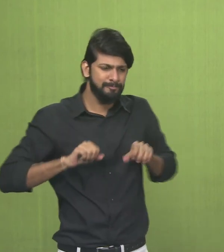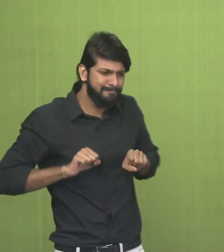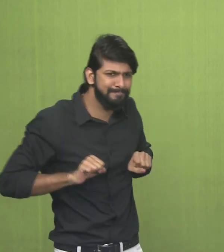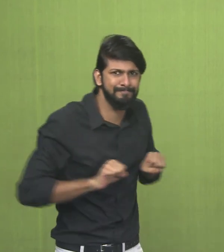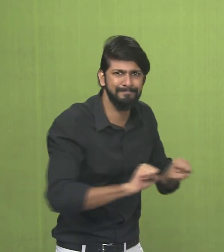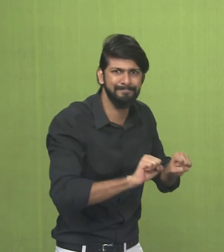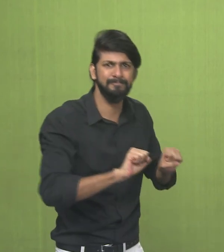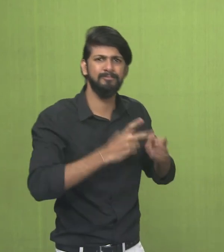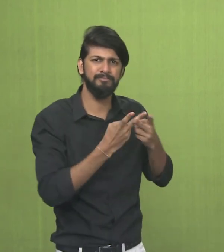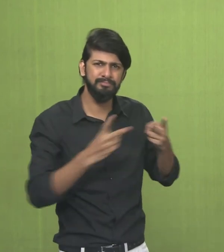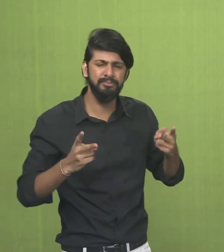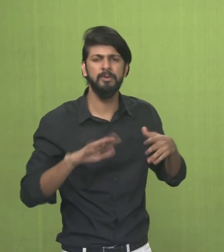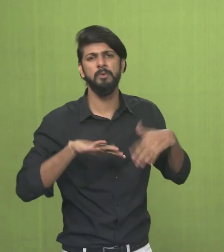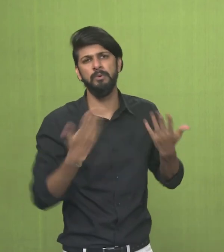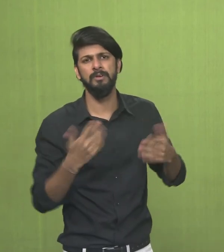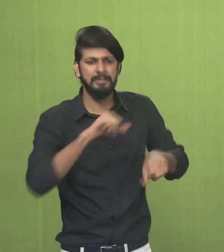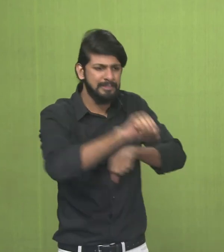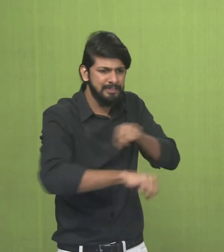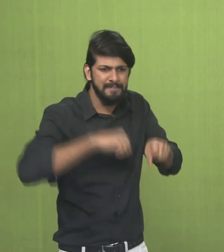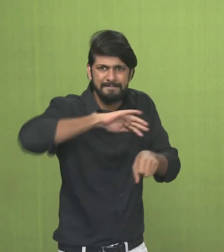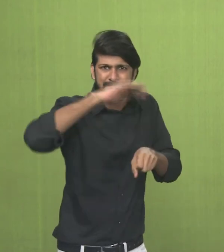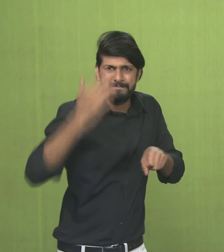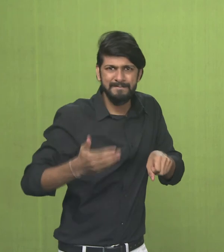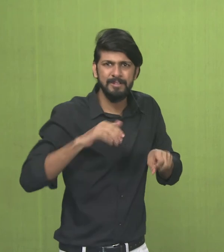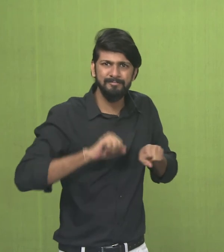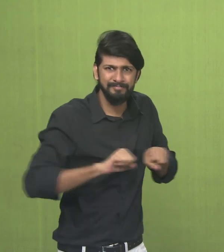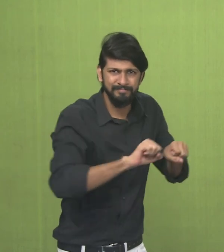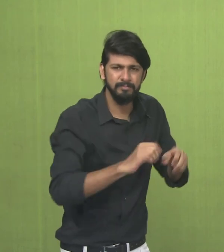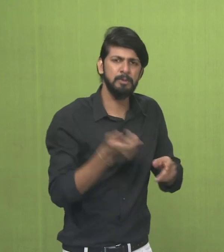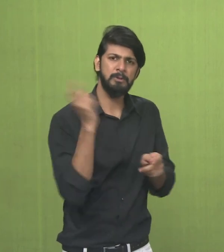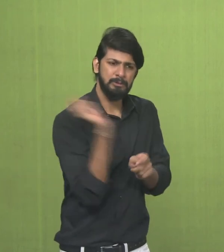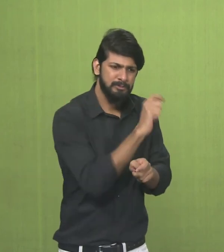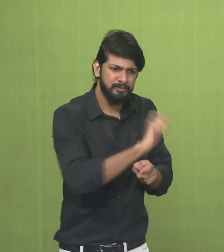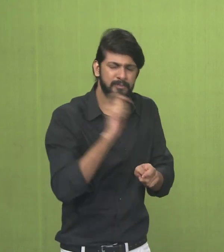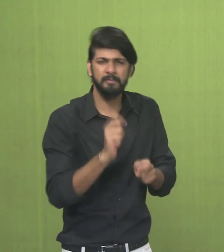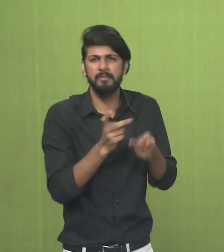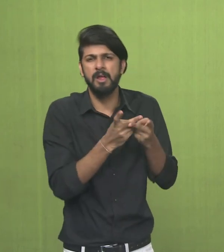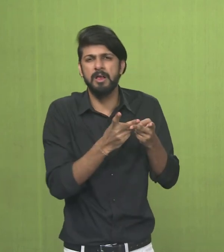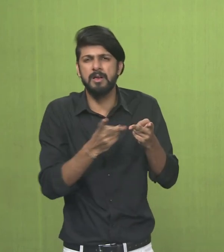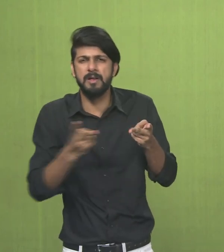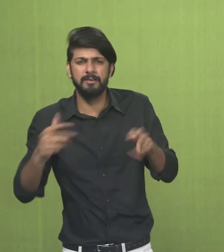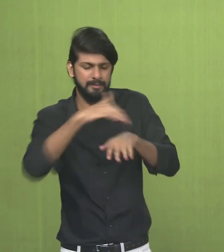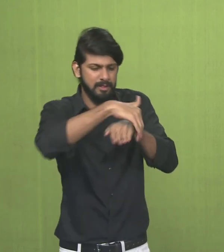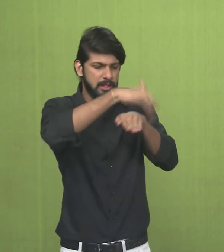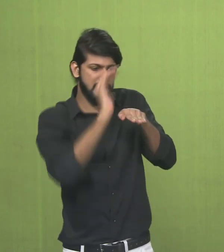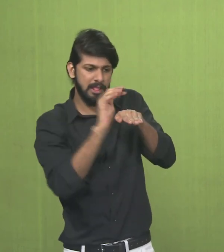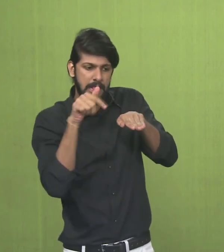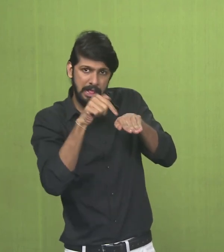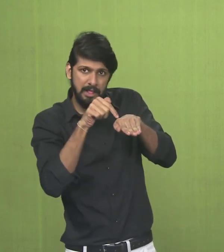In older times, there were carts drawn by horses, rickshaws, various kind of